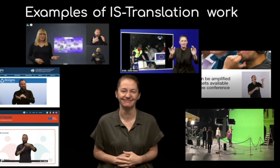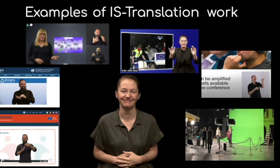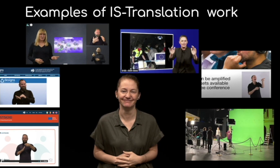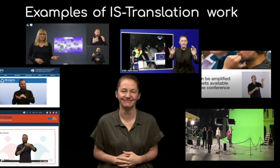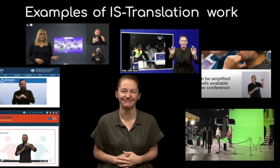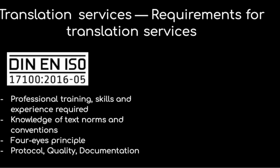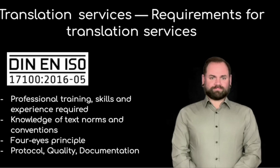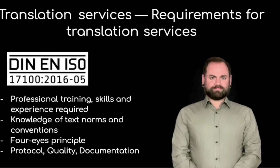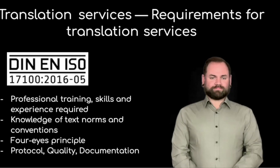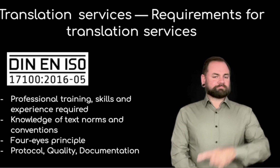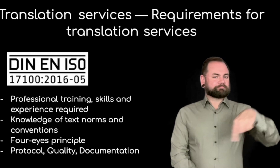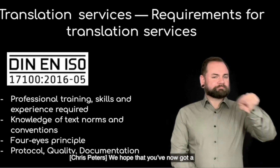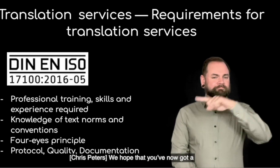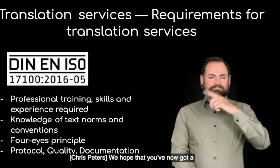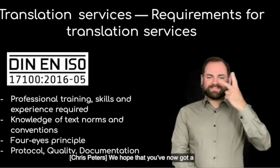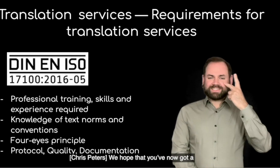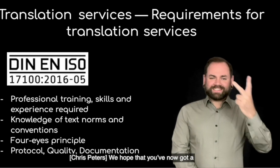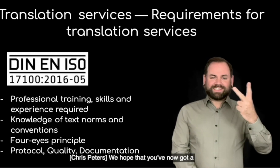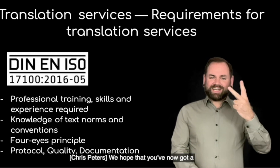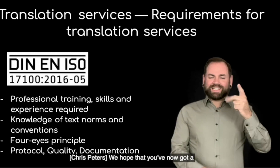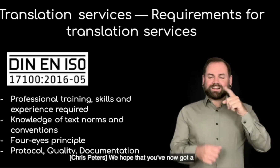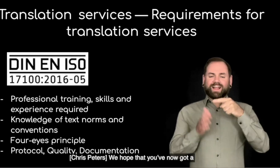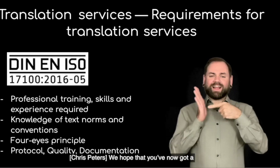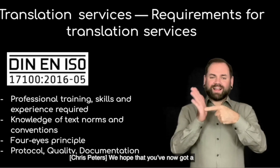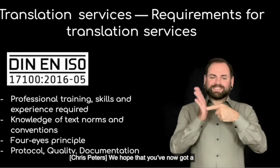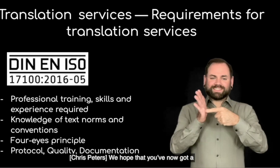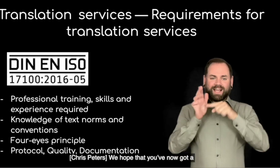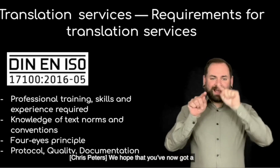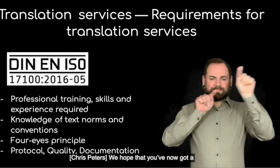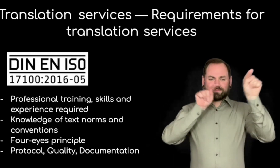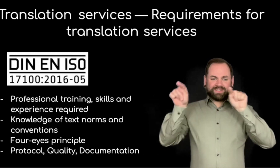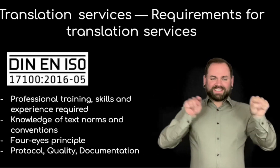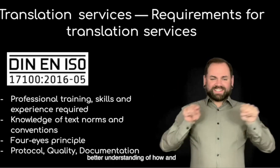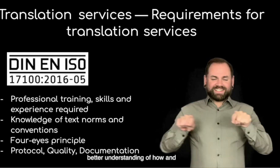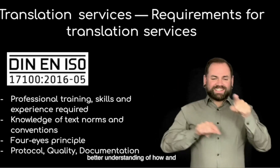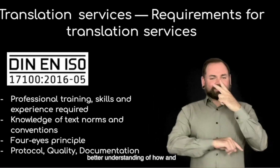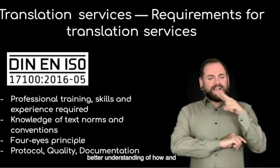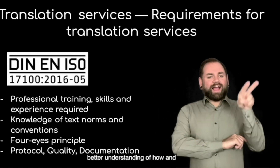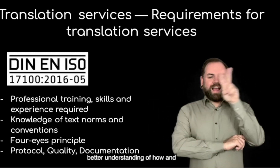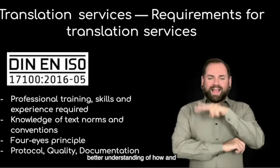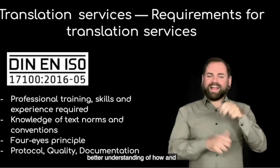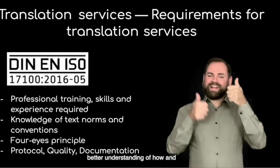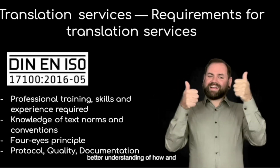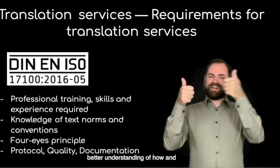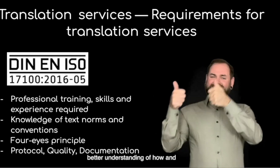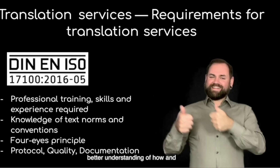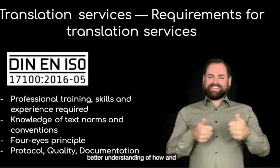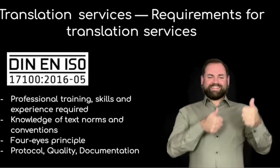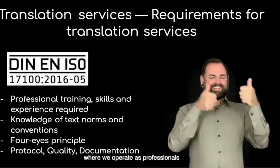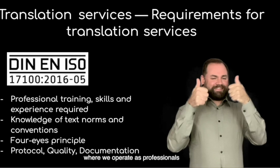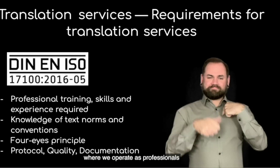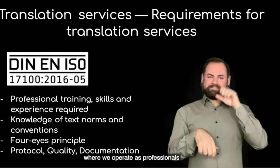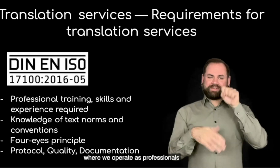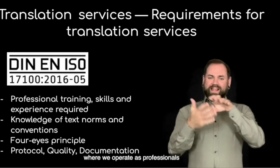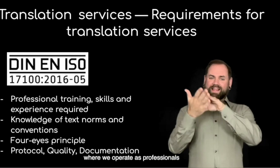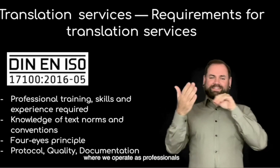We hope that you've now got a better understanding of how and where we operate as professionals from the examples we have